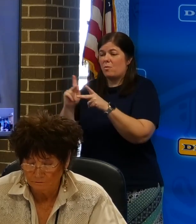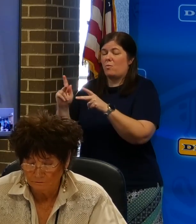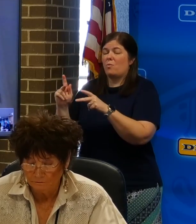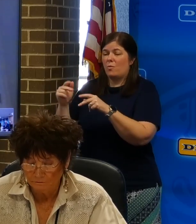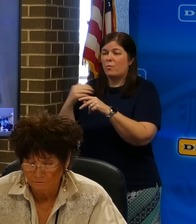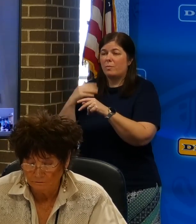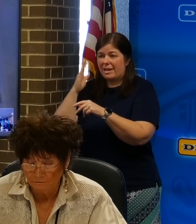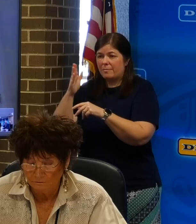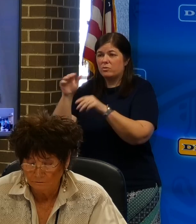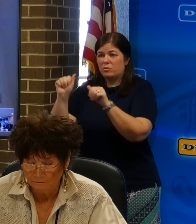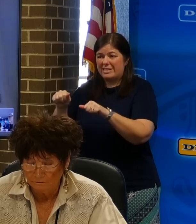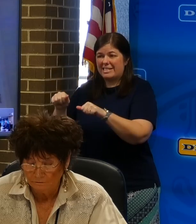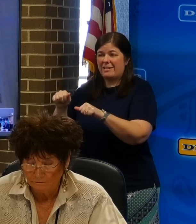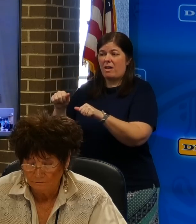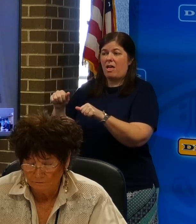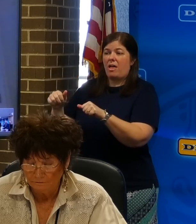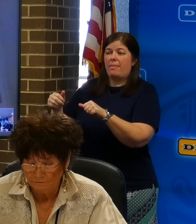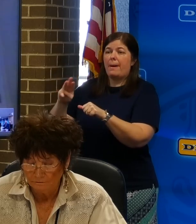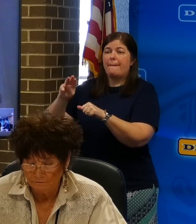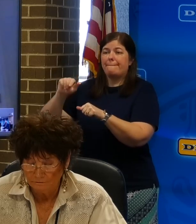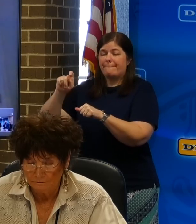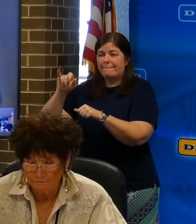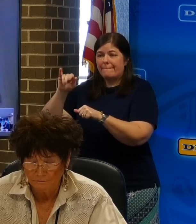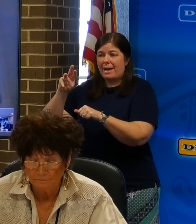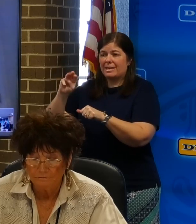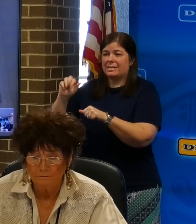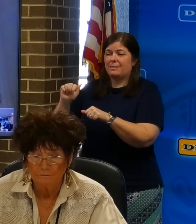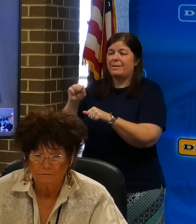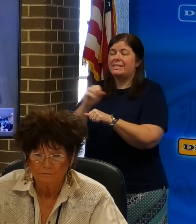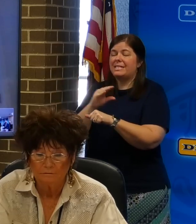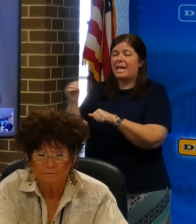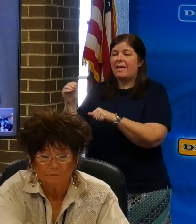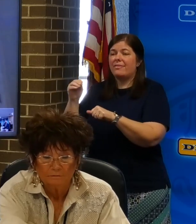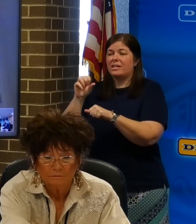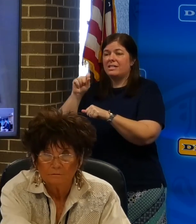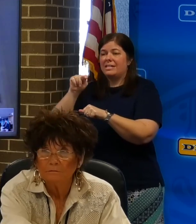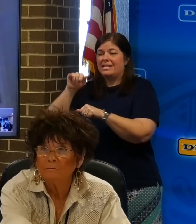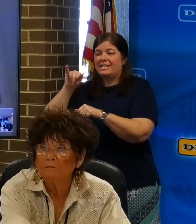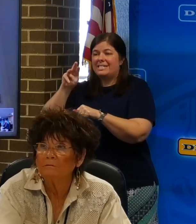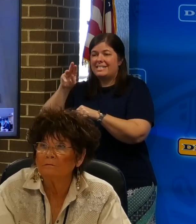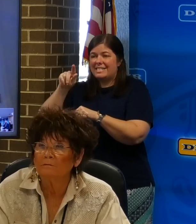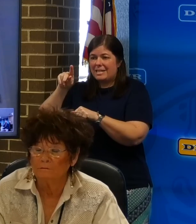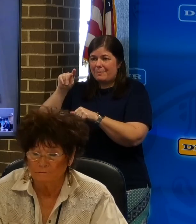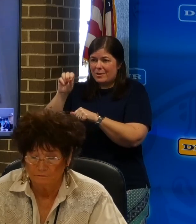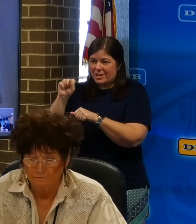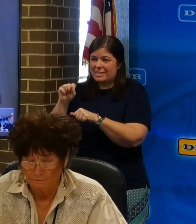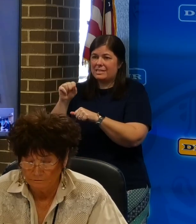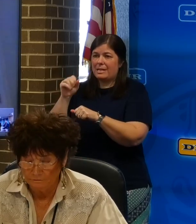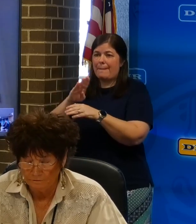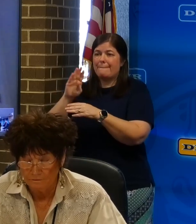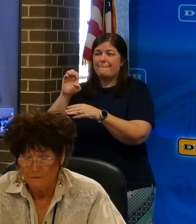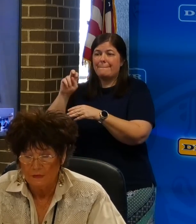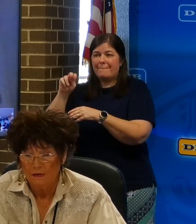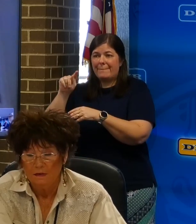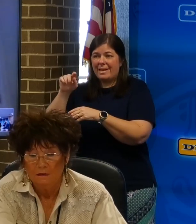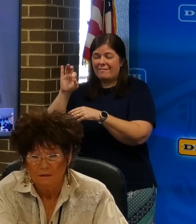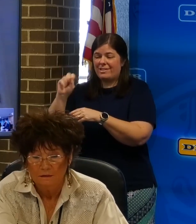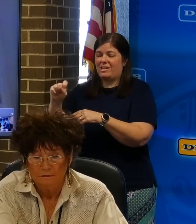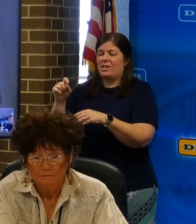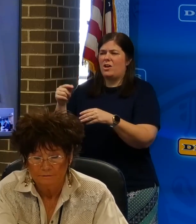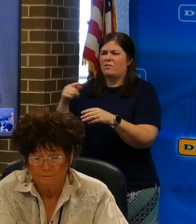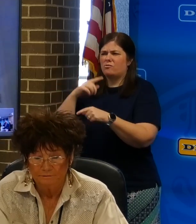benefit and $600 stimulus benefit, which total $875 per week. Now, for